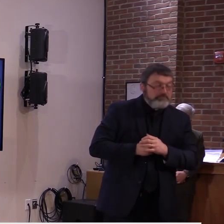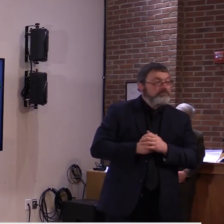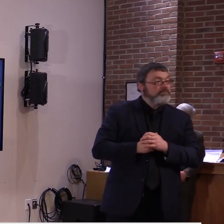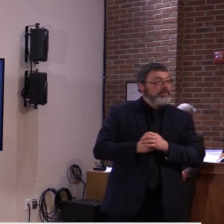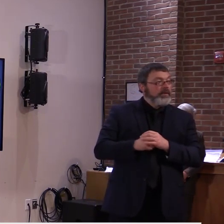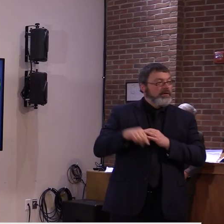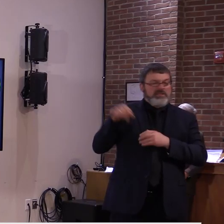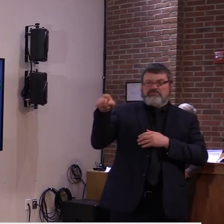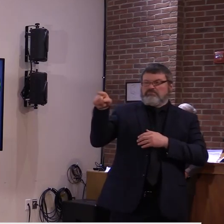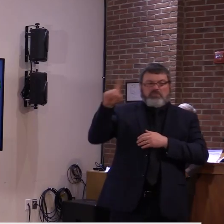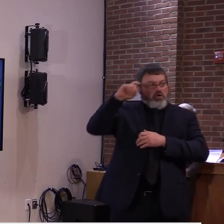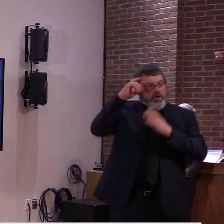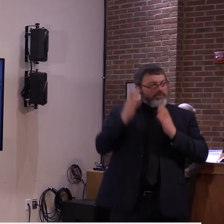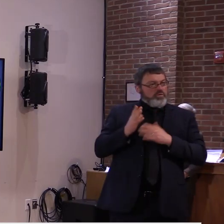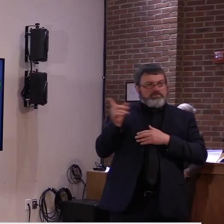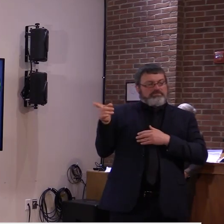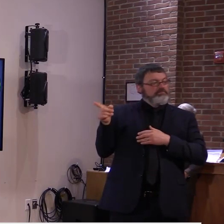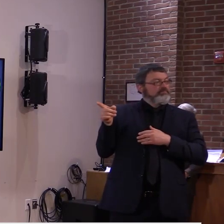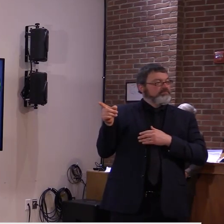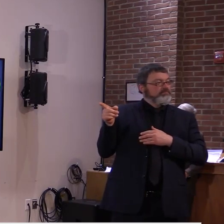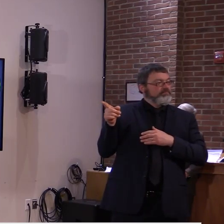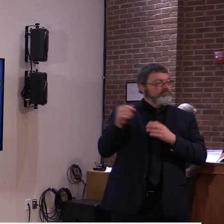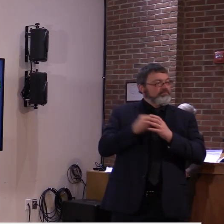Austin Danforth, Burlington Free Press.